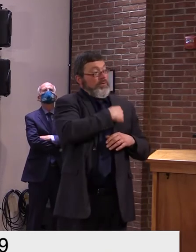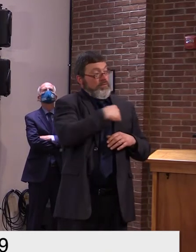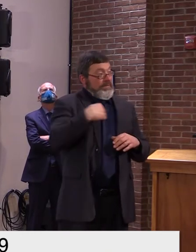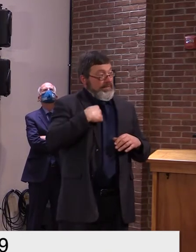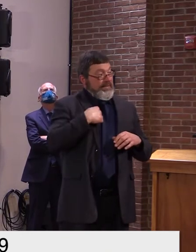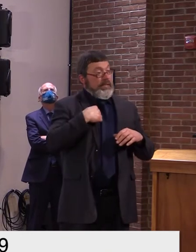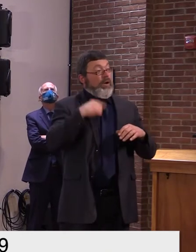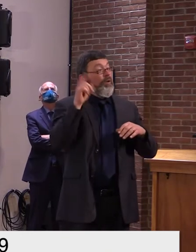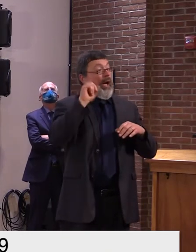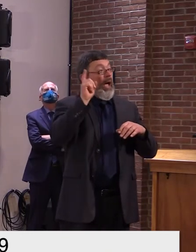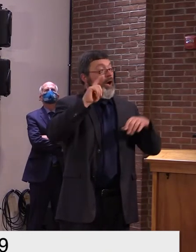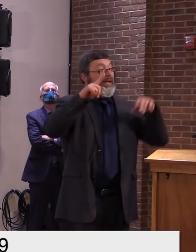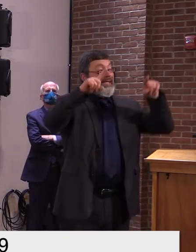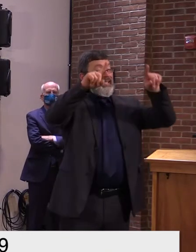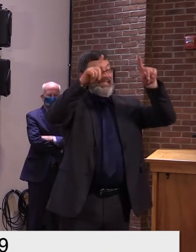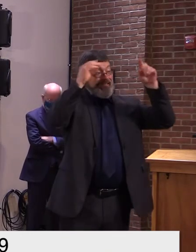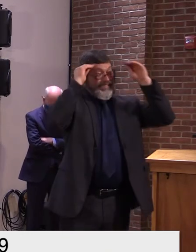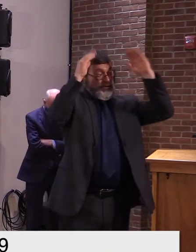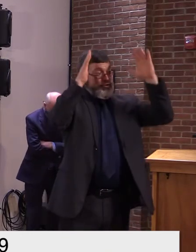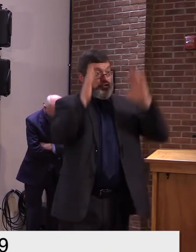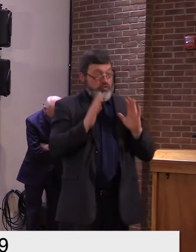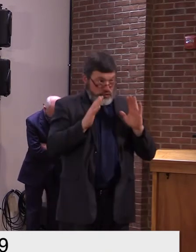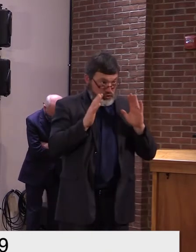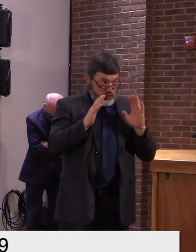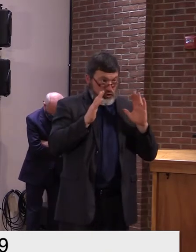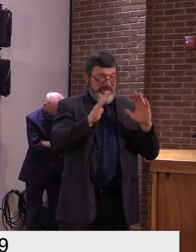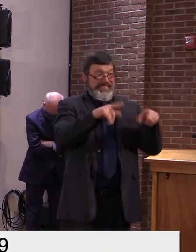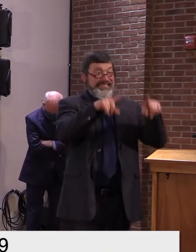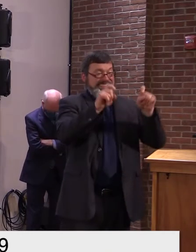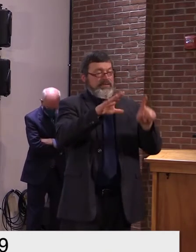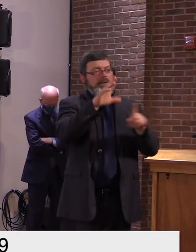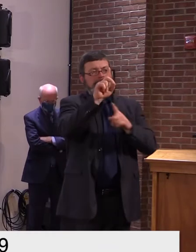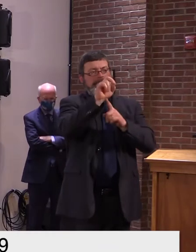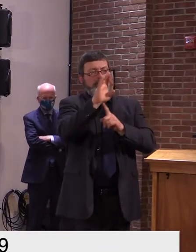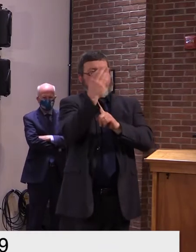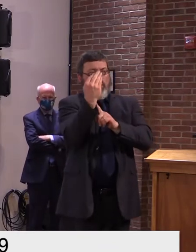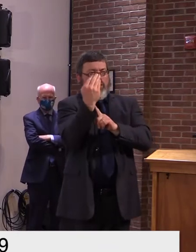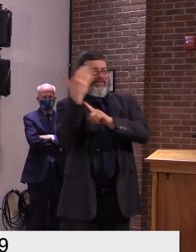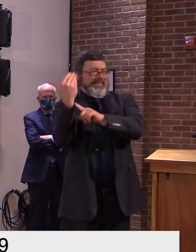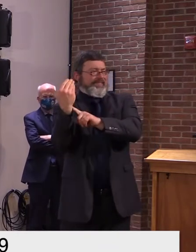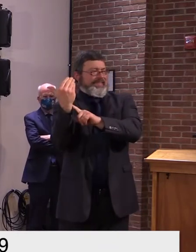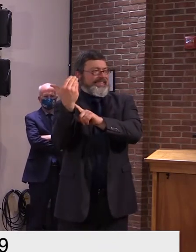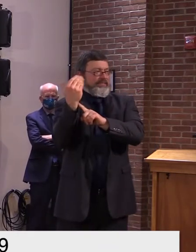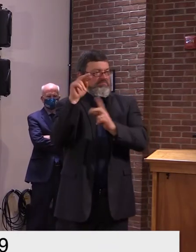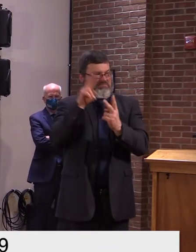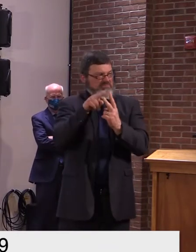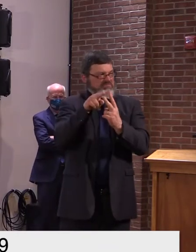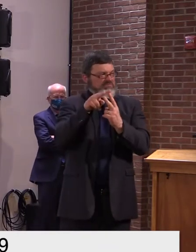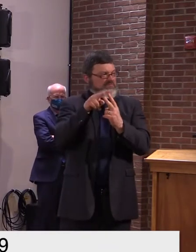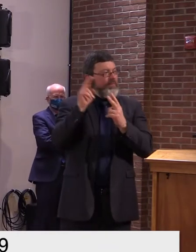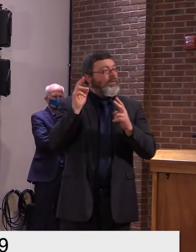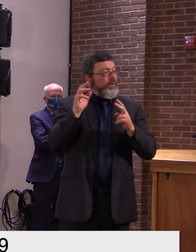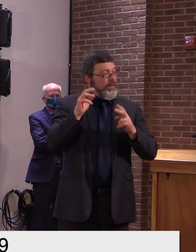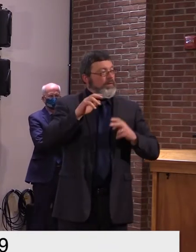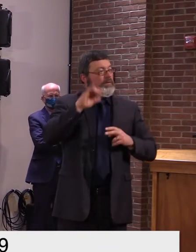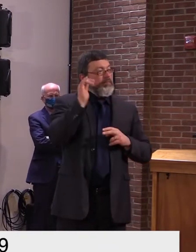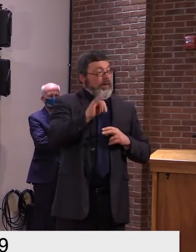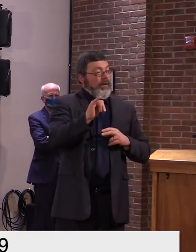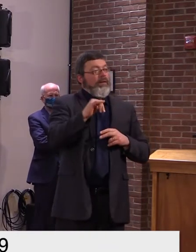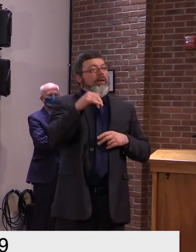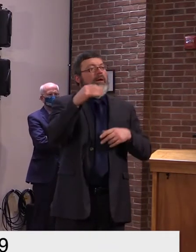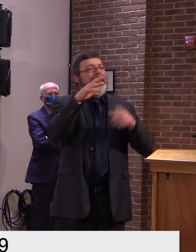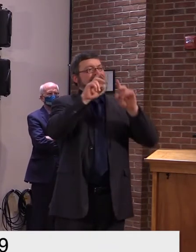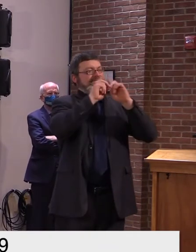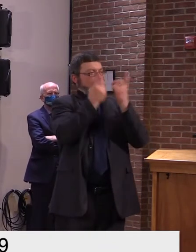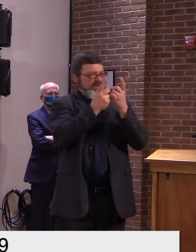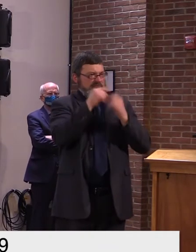14 districts that were completed testing on those days. About 2,300 teachers and staff were